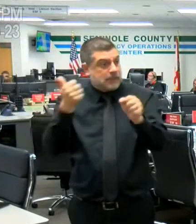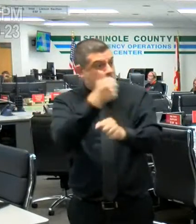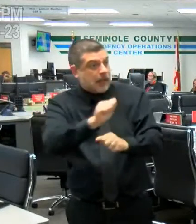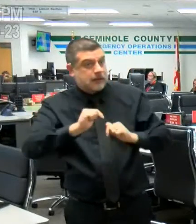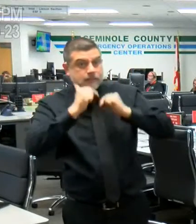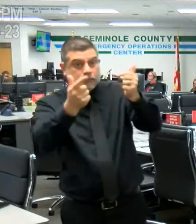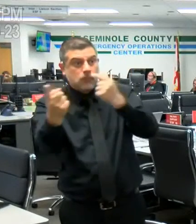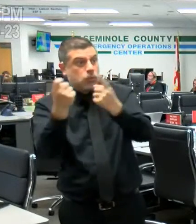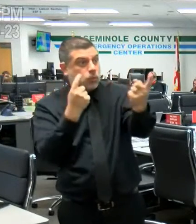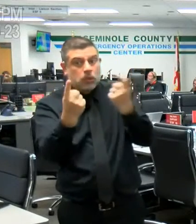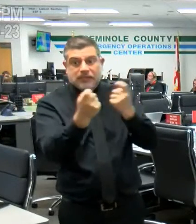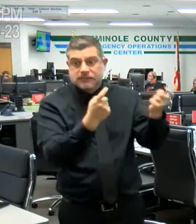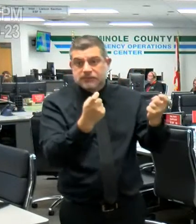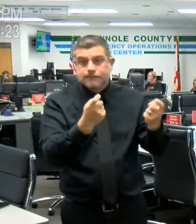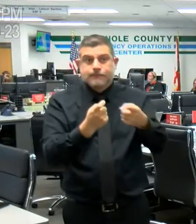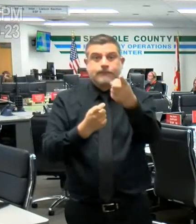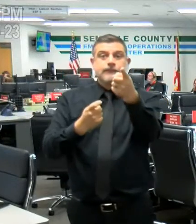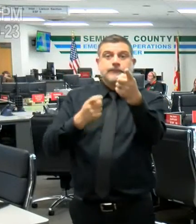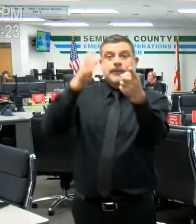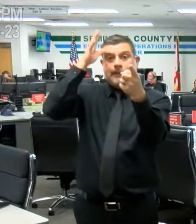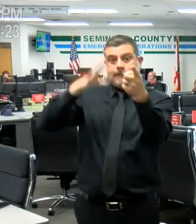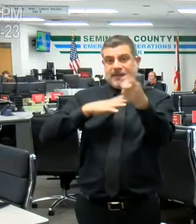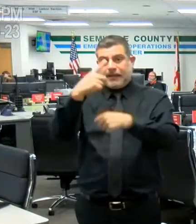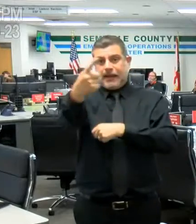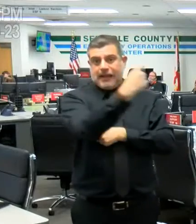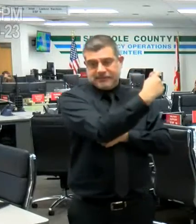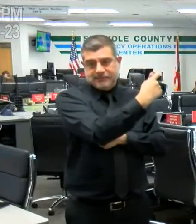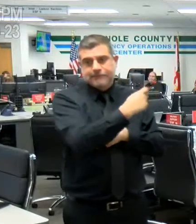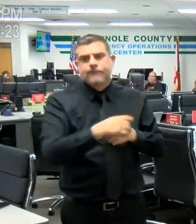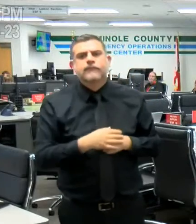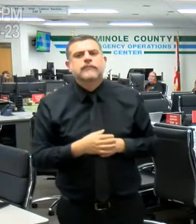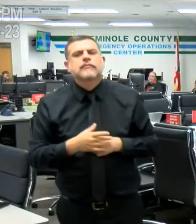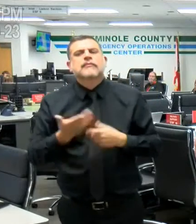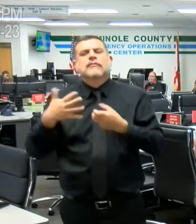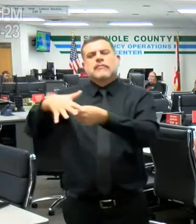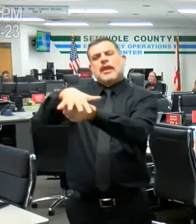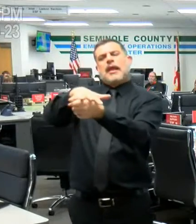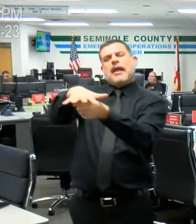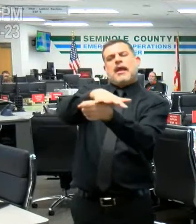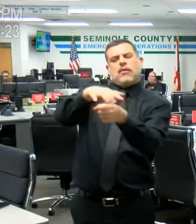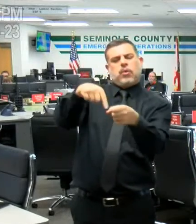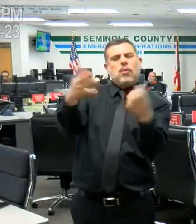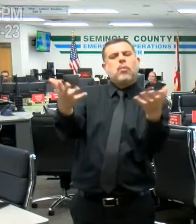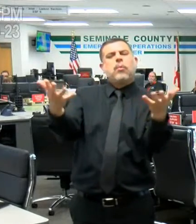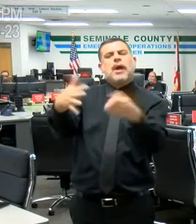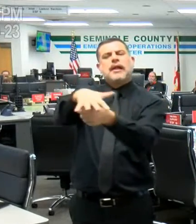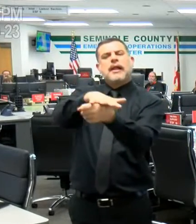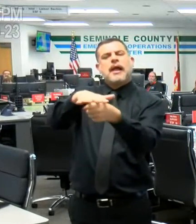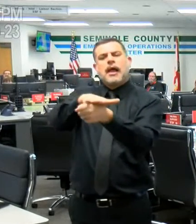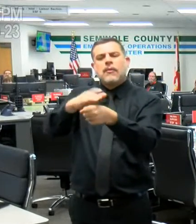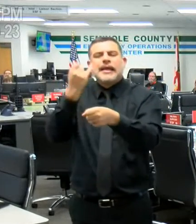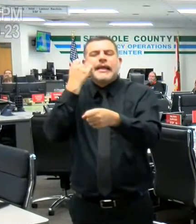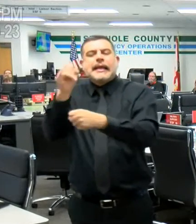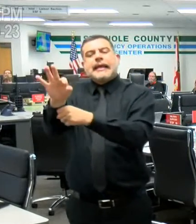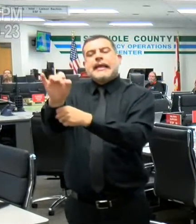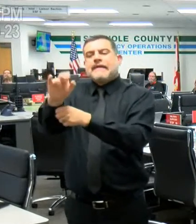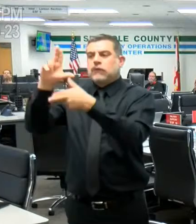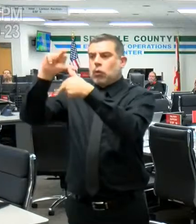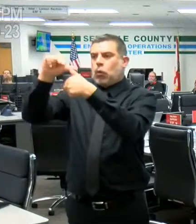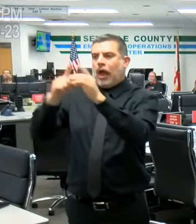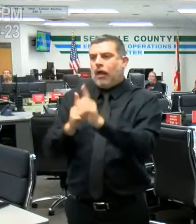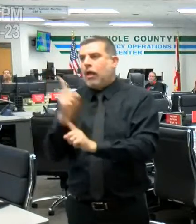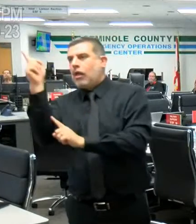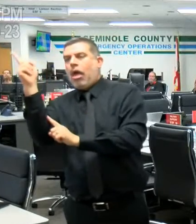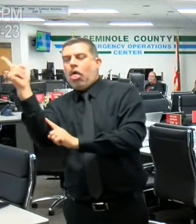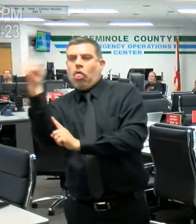sir. If there is a wobble, what are the areas you are looking at more closely than others? What areas will we be concerned about